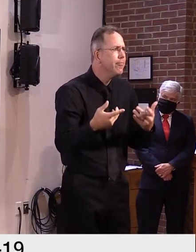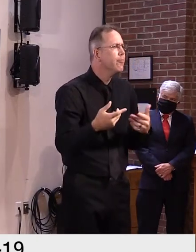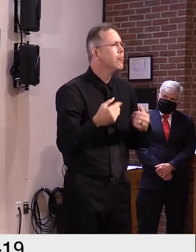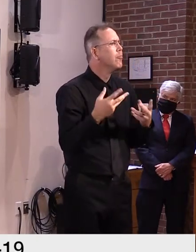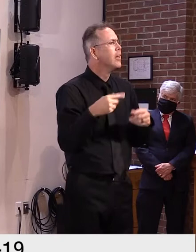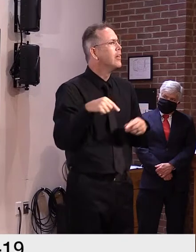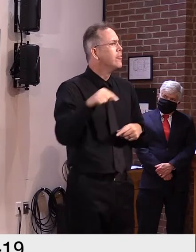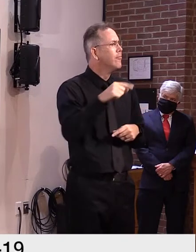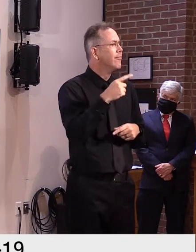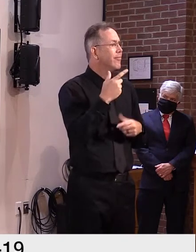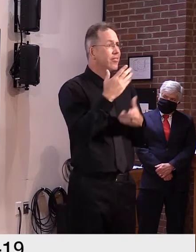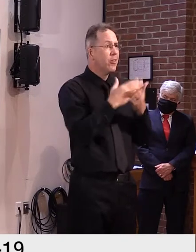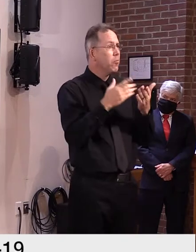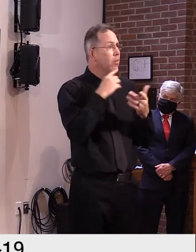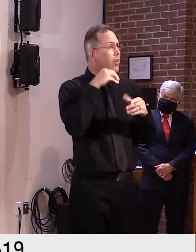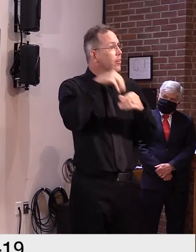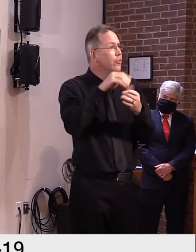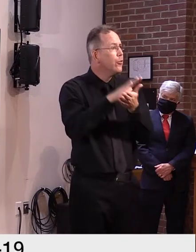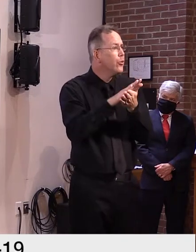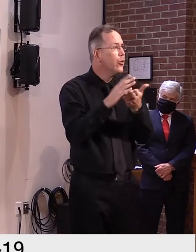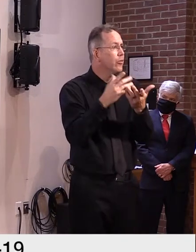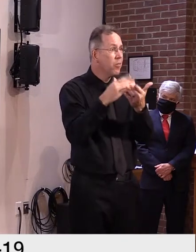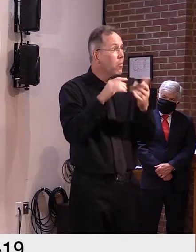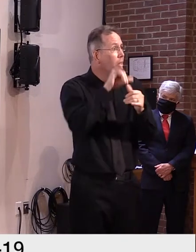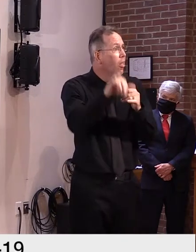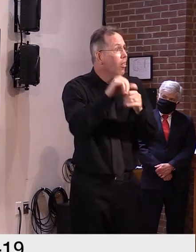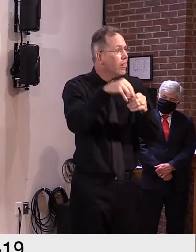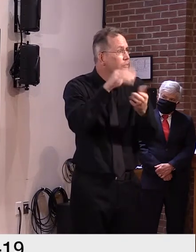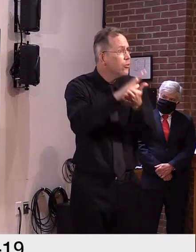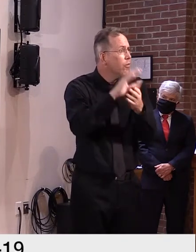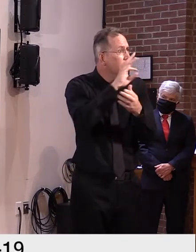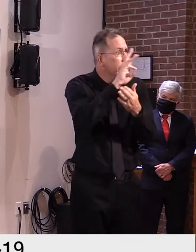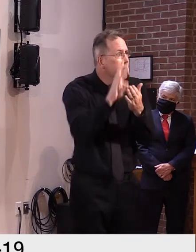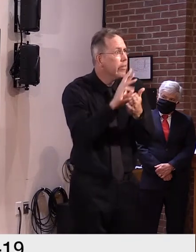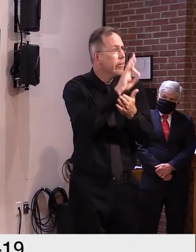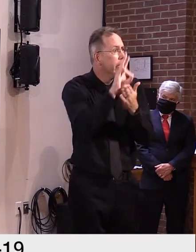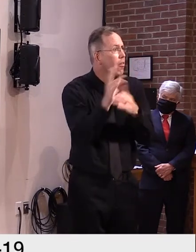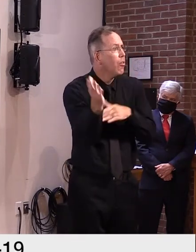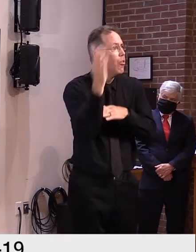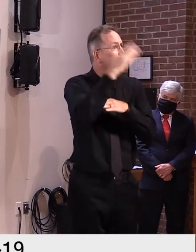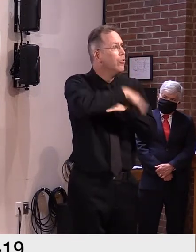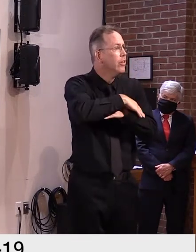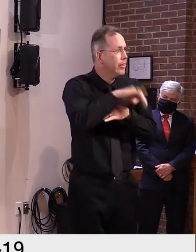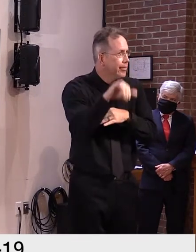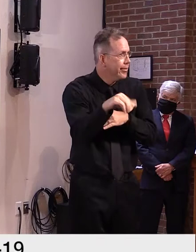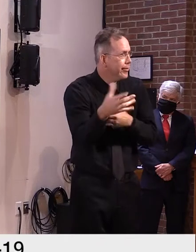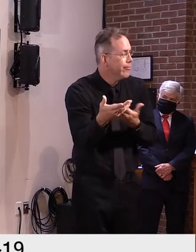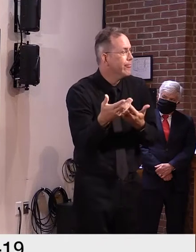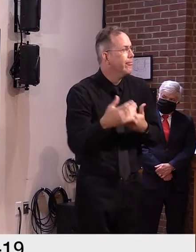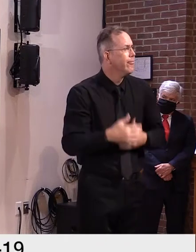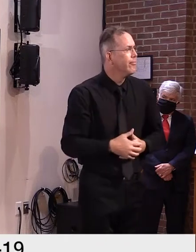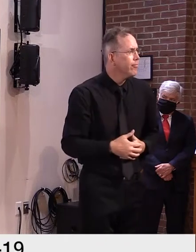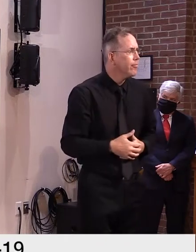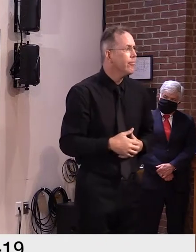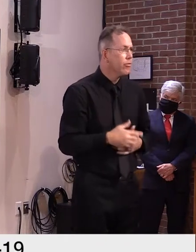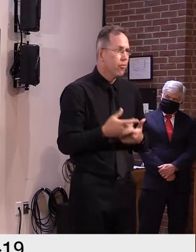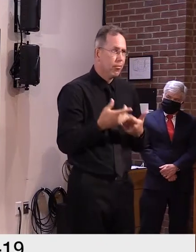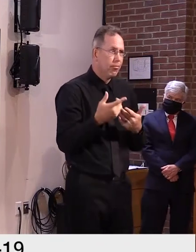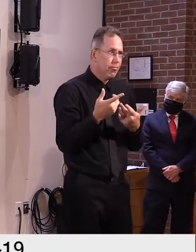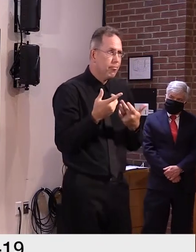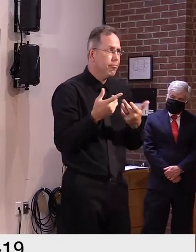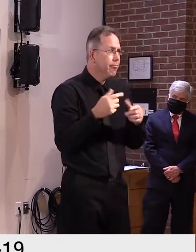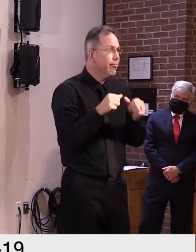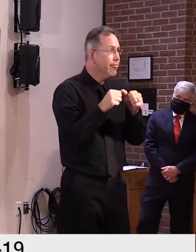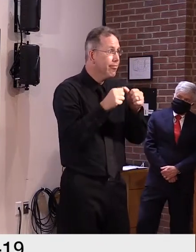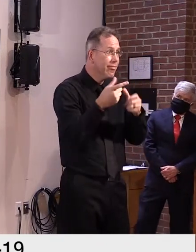for 6 to 7 hours a day on the days that school is in session for a couple of years. Many of them